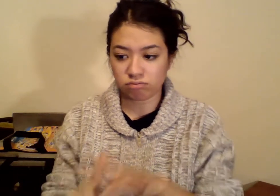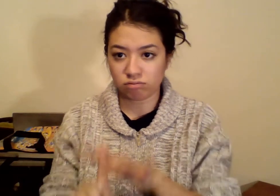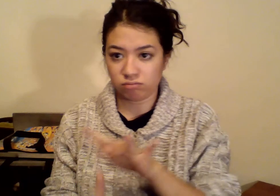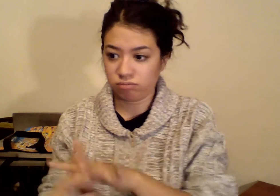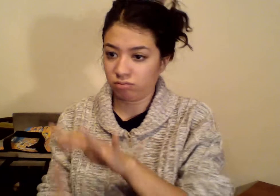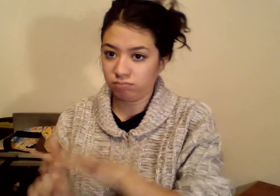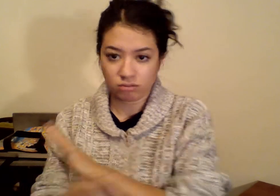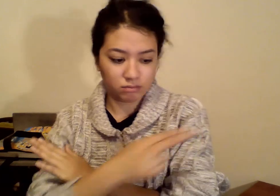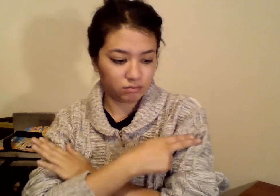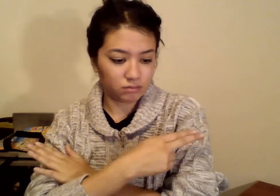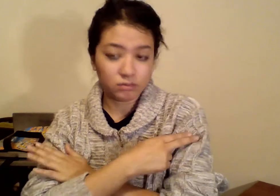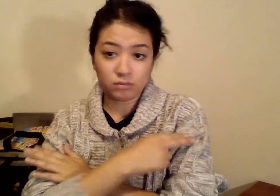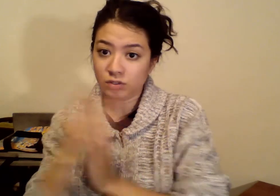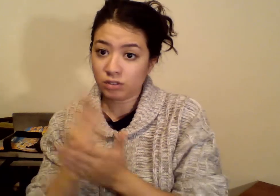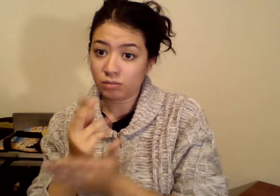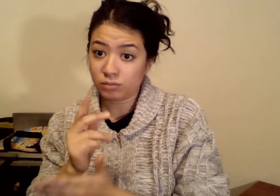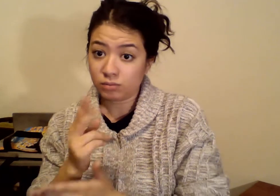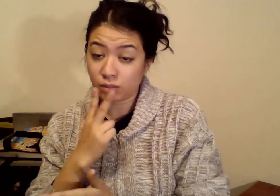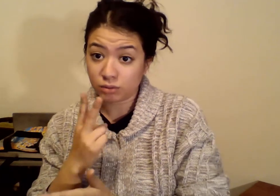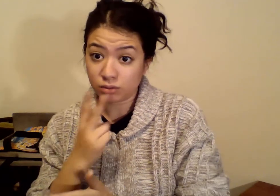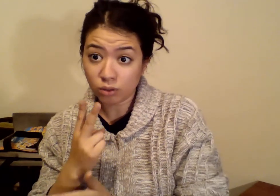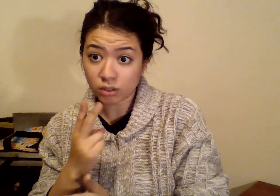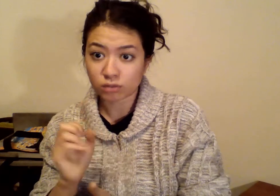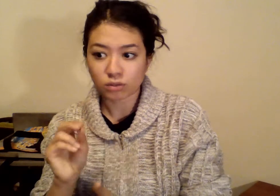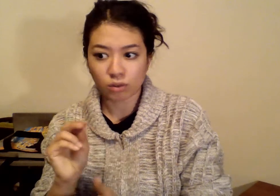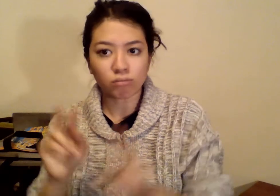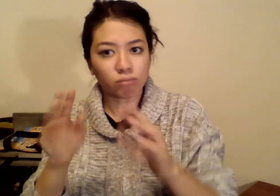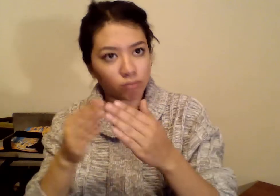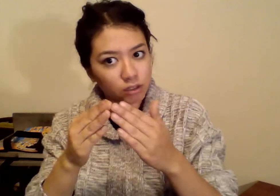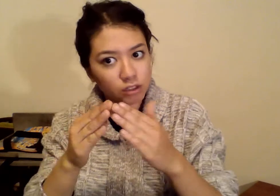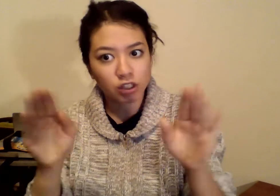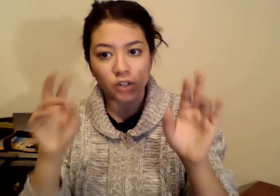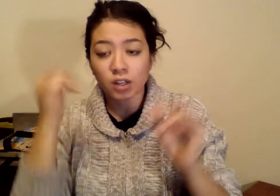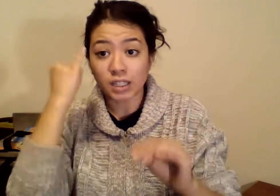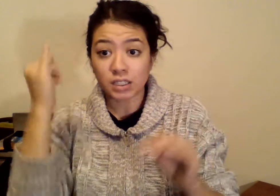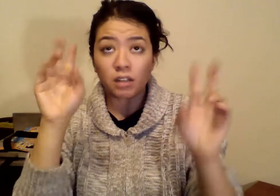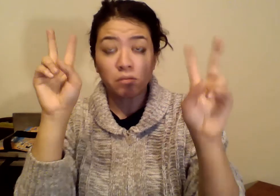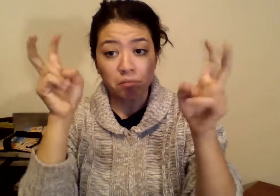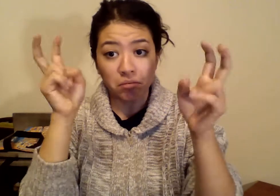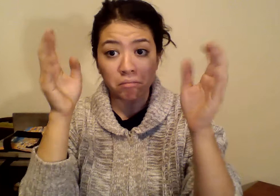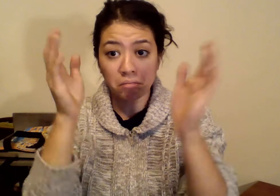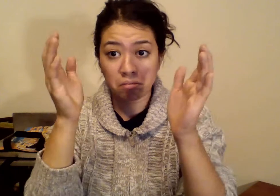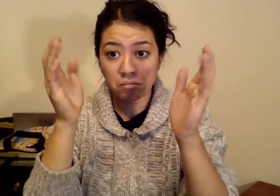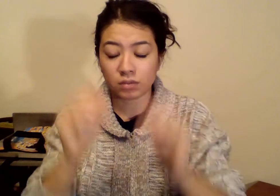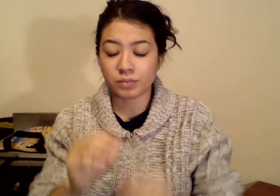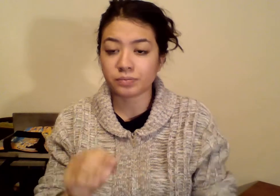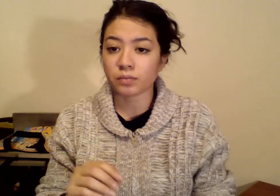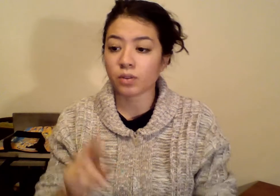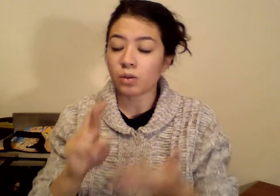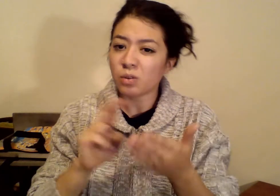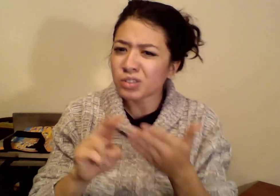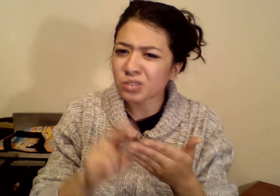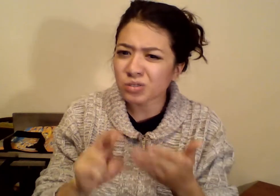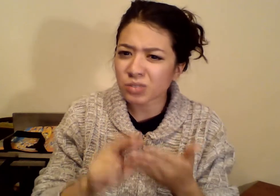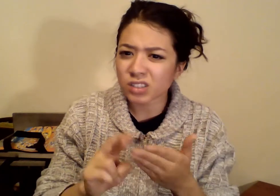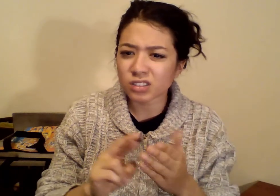discourse communities and how writers respond to each other, and how writers are writing to create a body of knowledge, and then they become